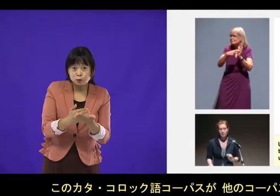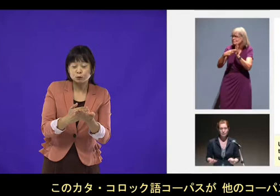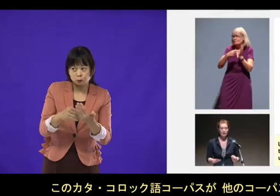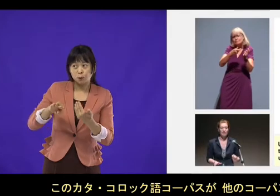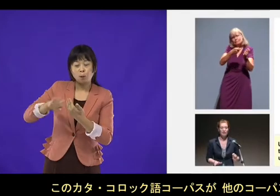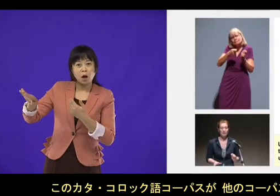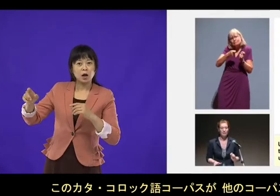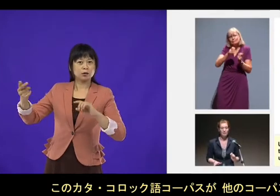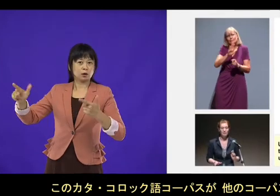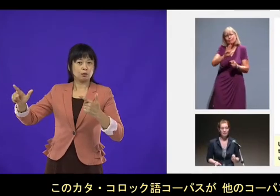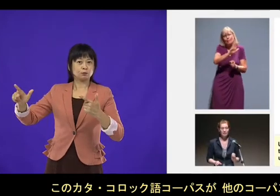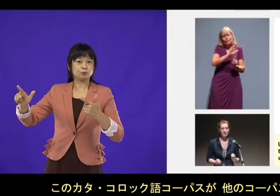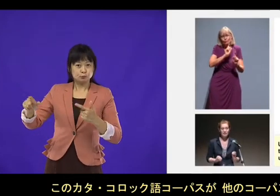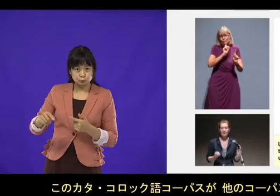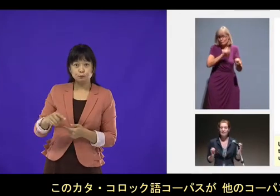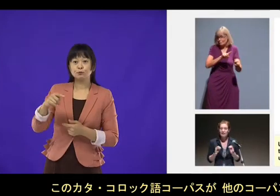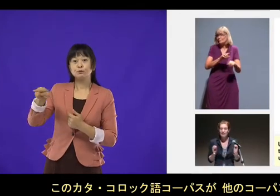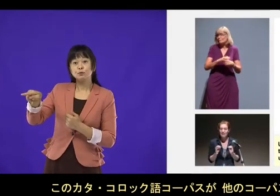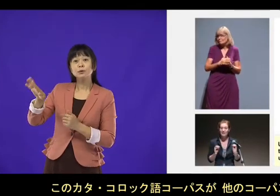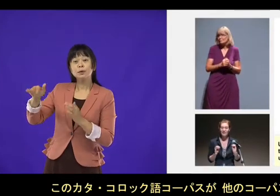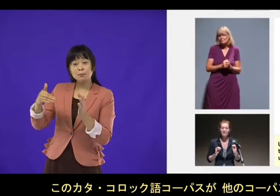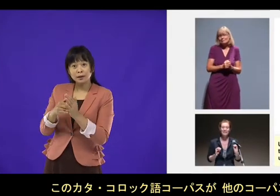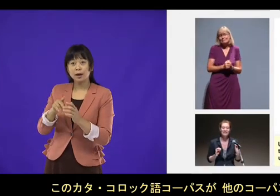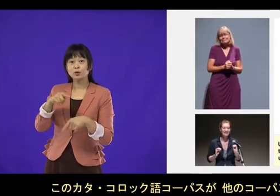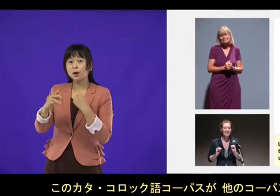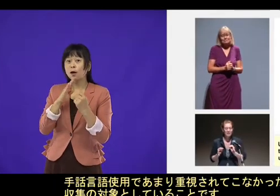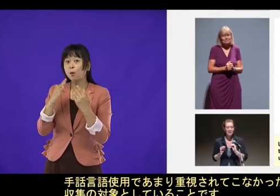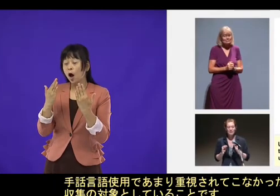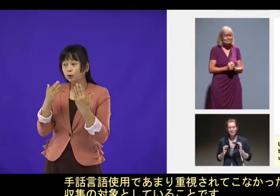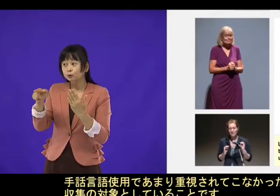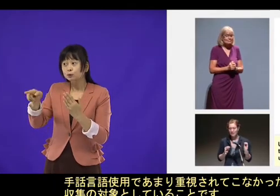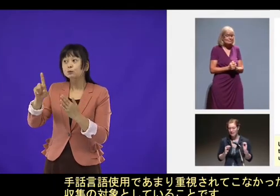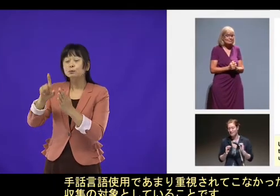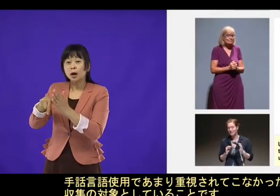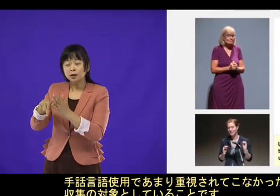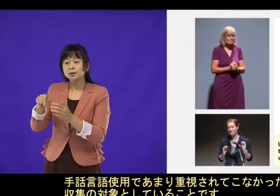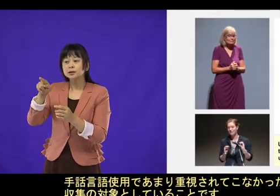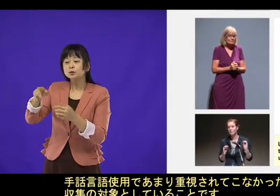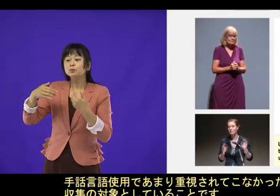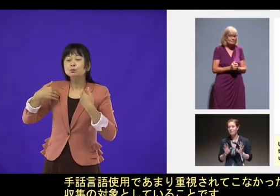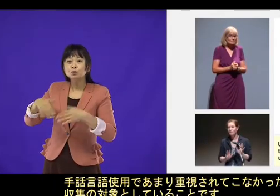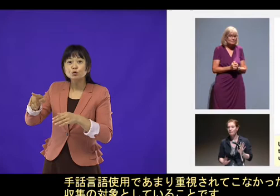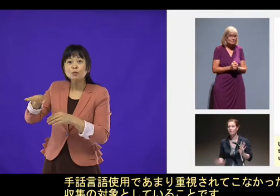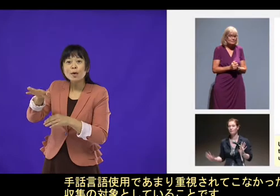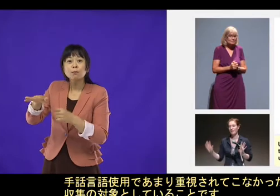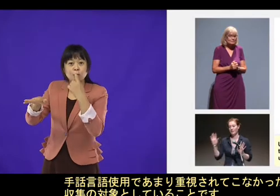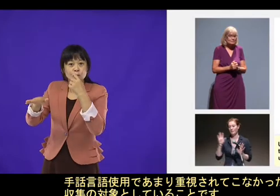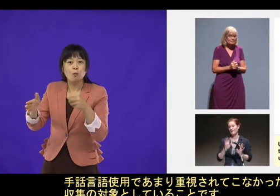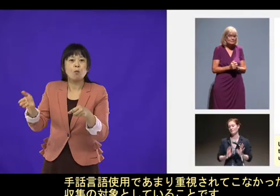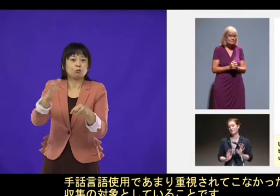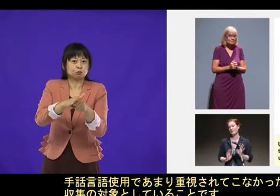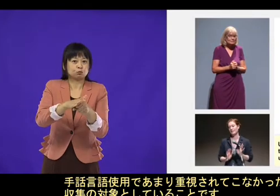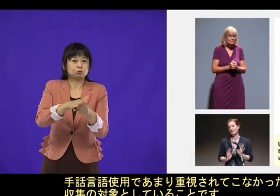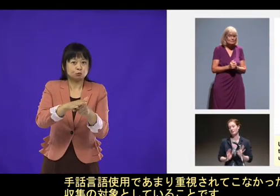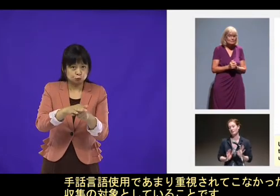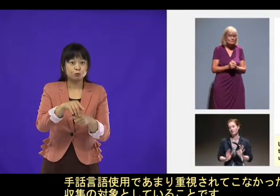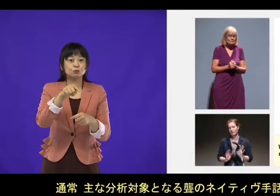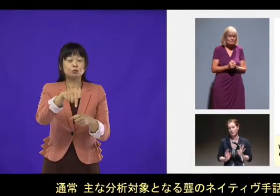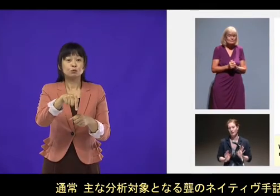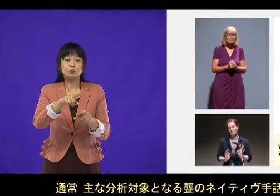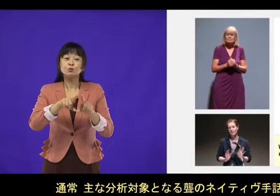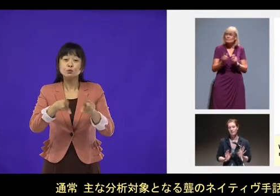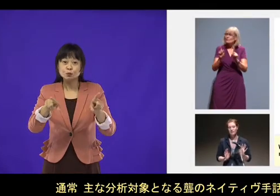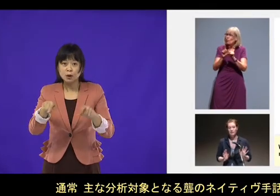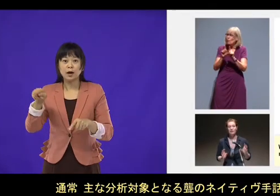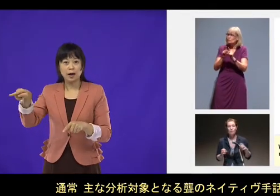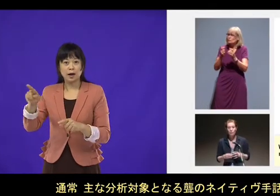I've also specifically, unlike other corpora, this corpus also has targeted sort of peripheral domains of sign language use.